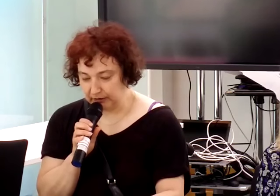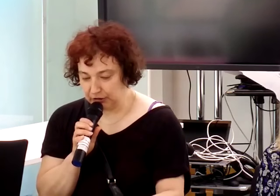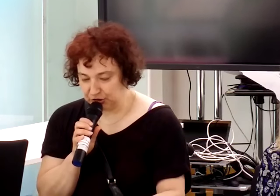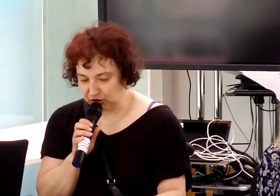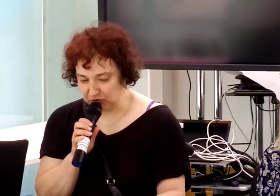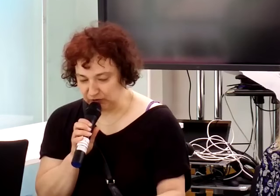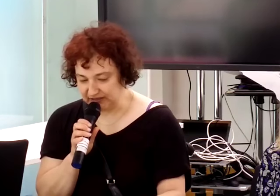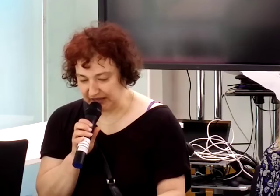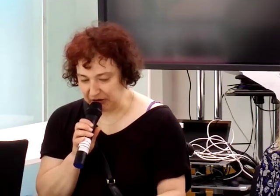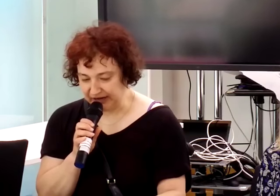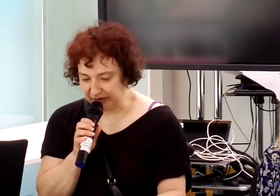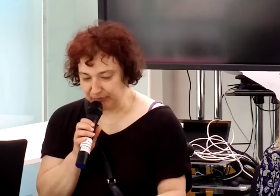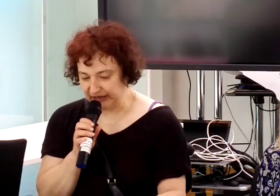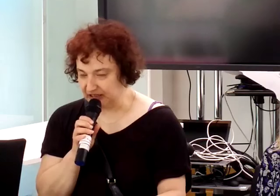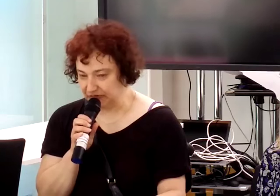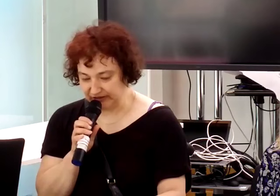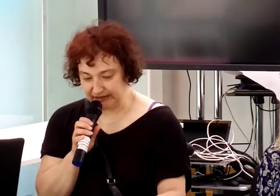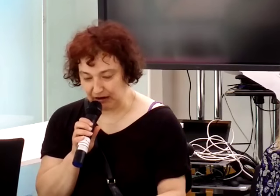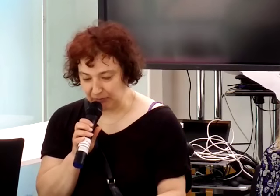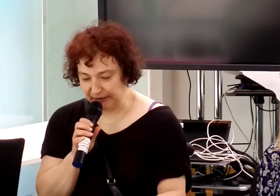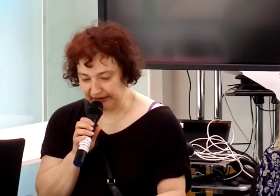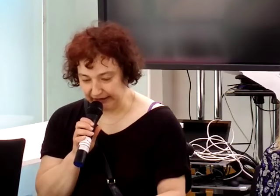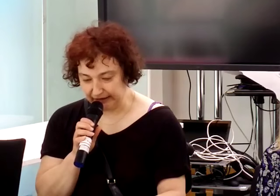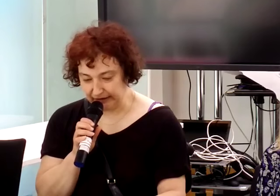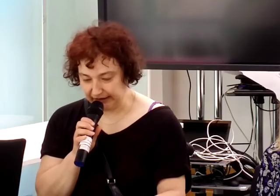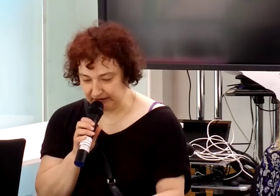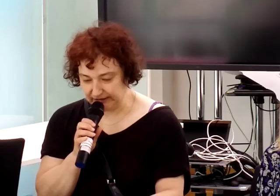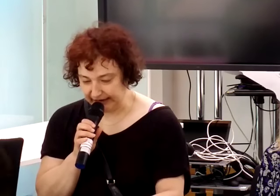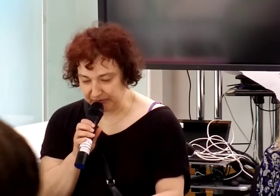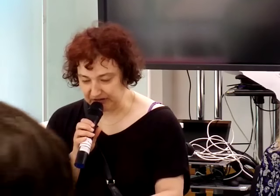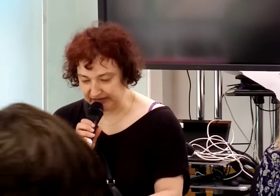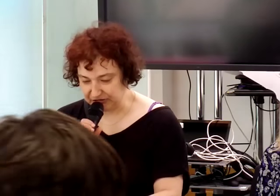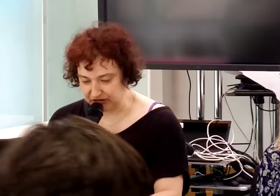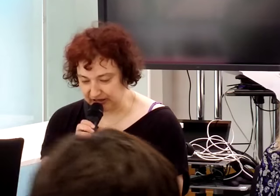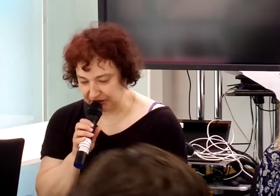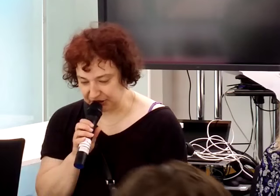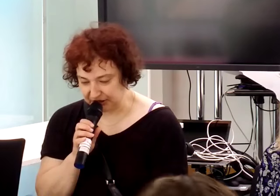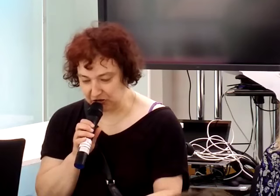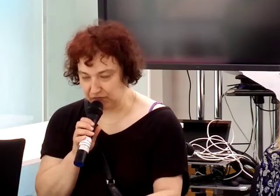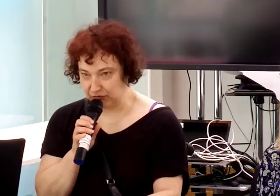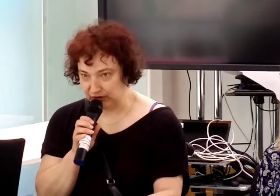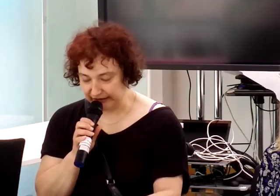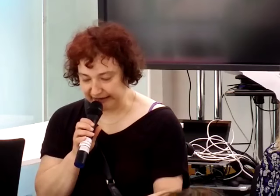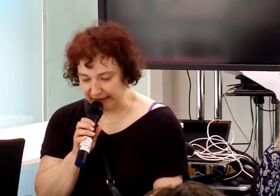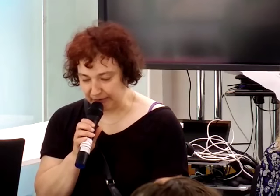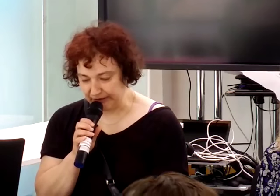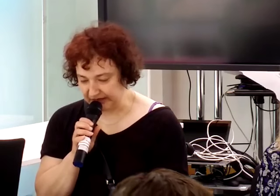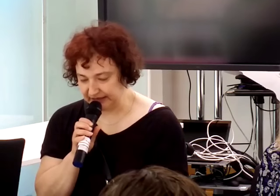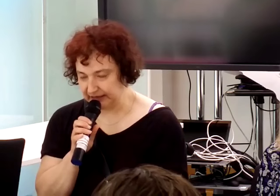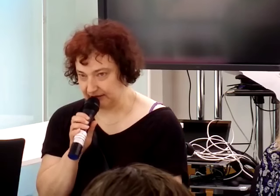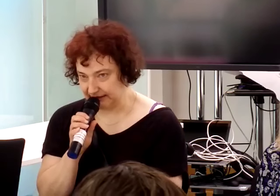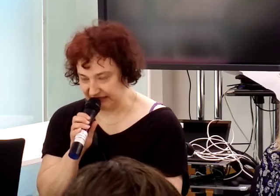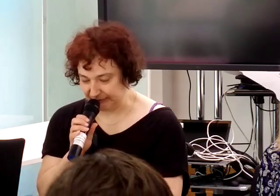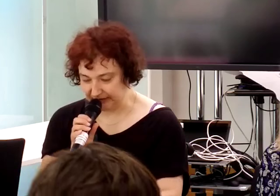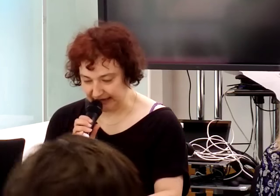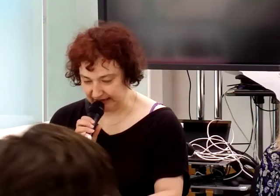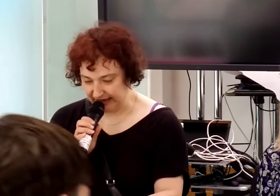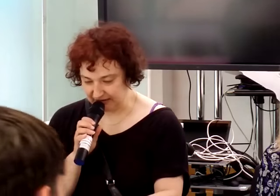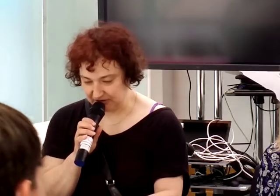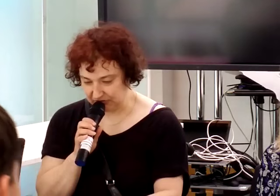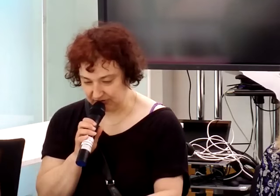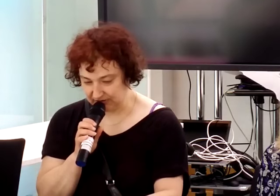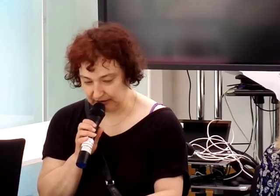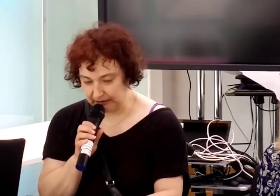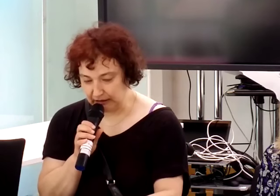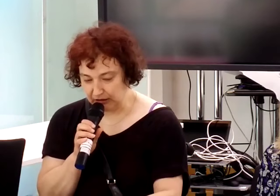Manchester. John was the only MP to visit our picket against Labour's introduction of the Work Capability Assessment